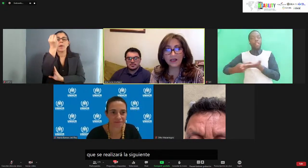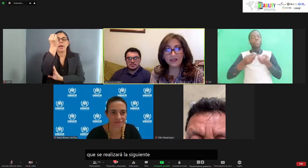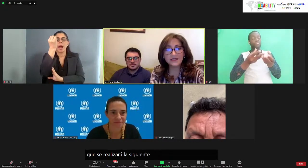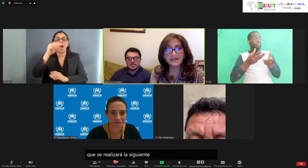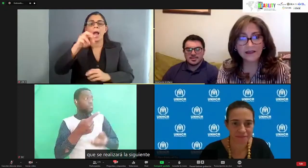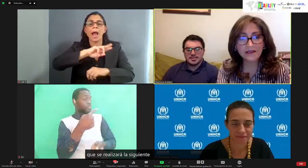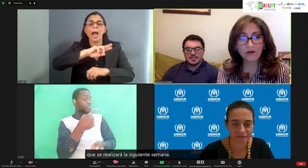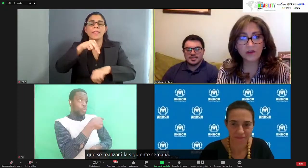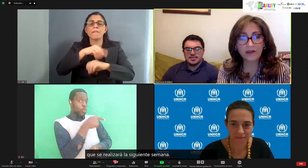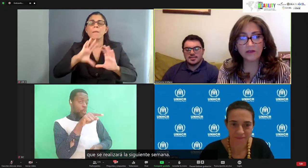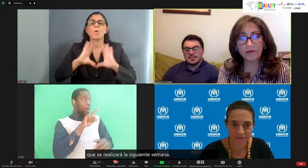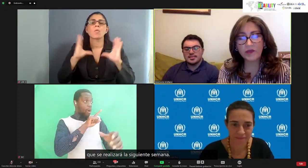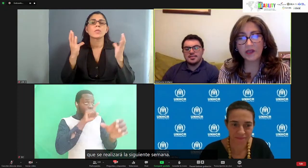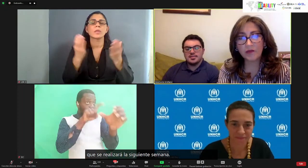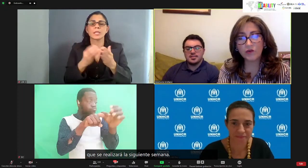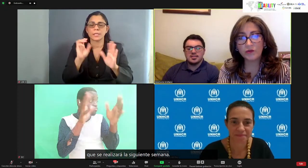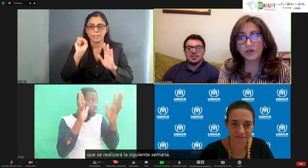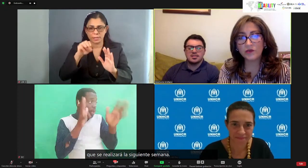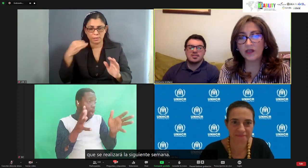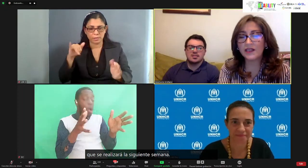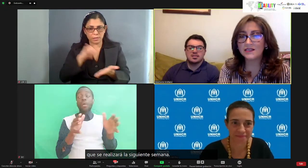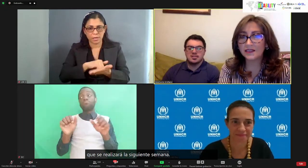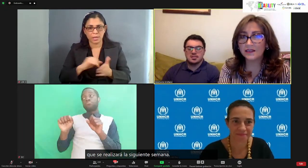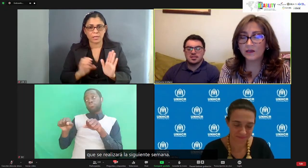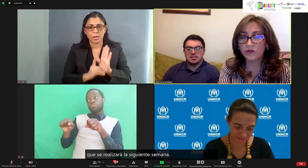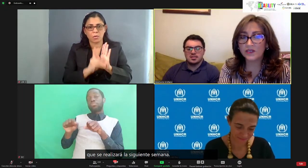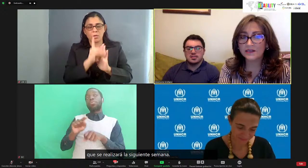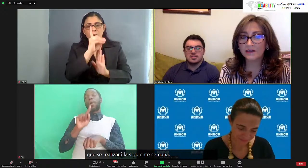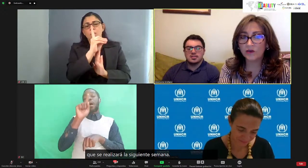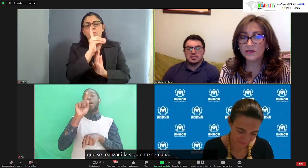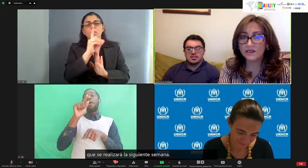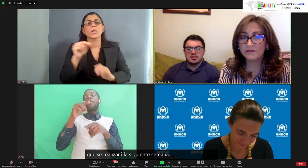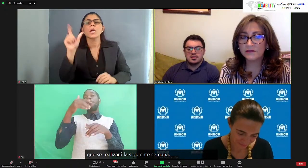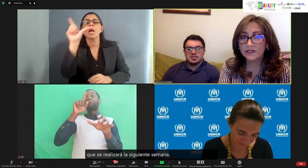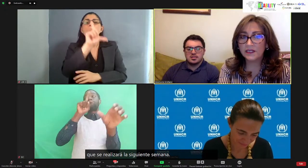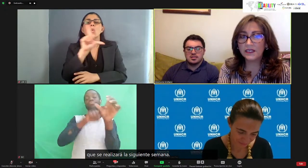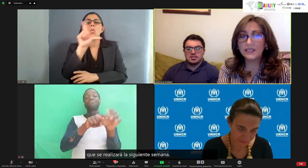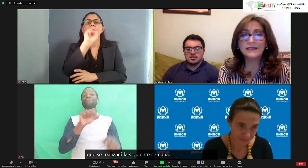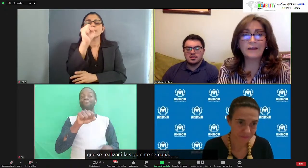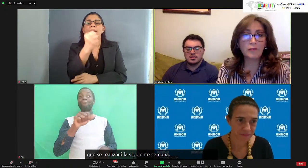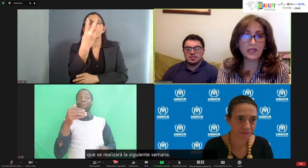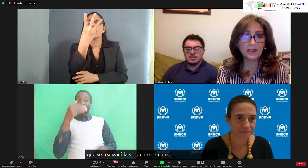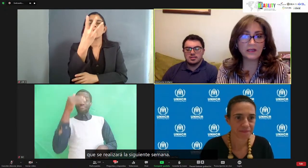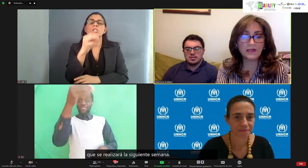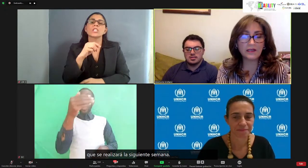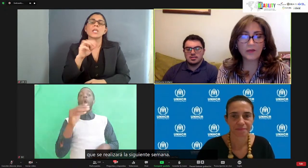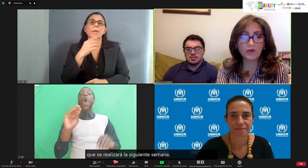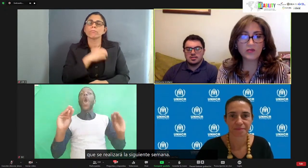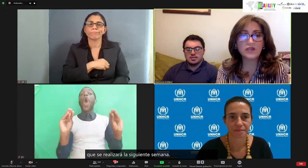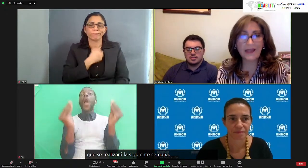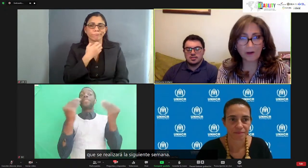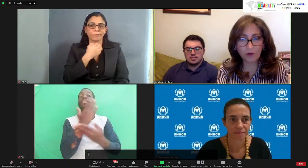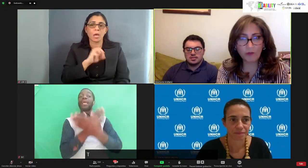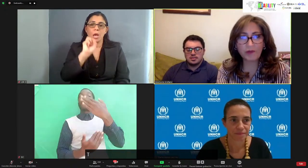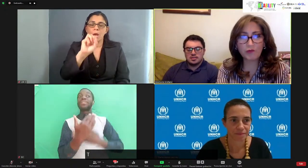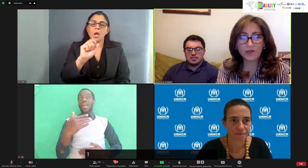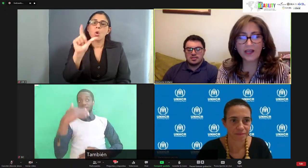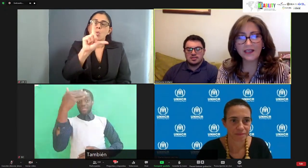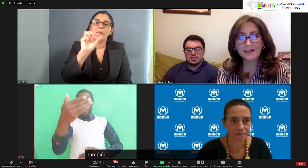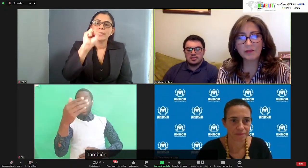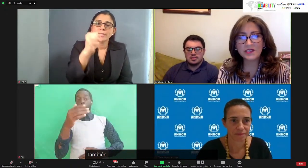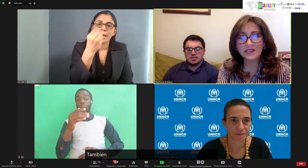in the youth summit the world summit is going to be carried out and